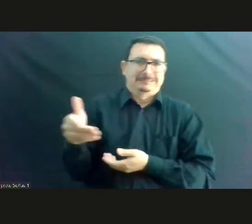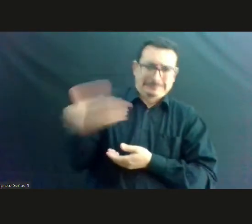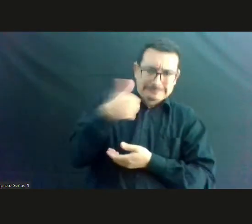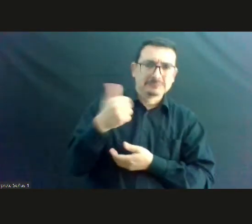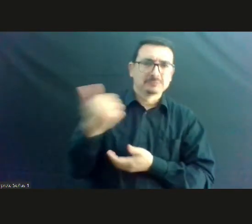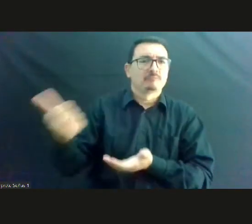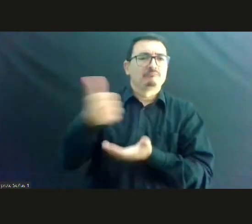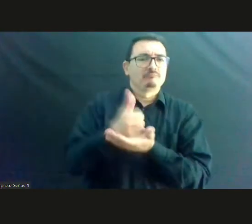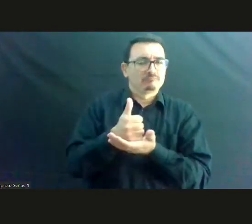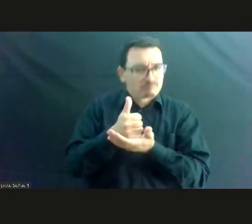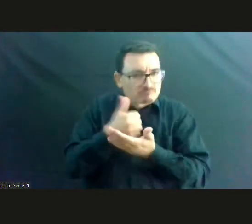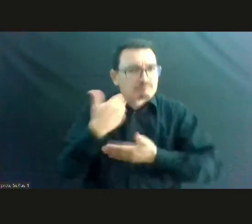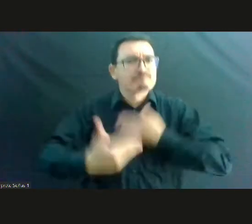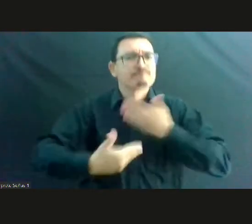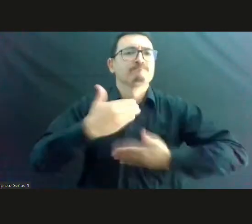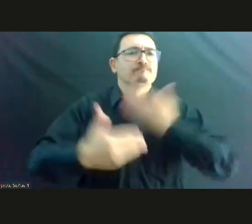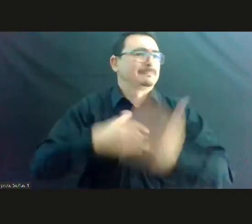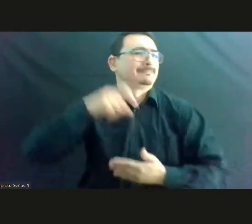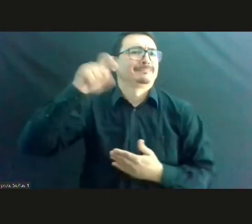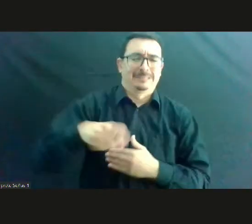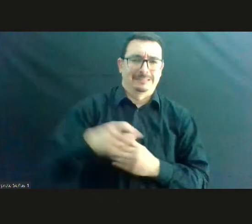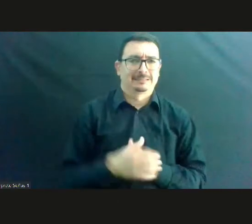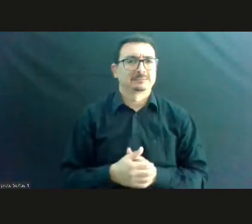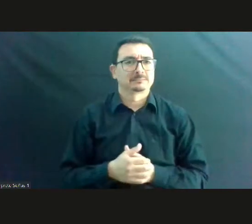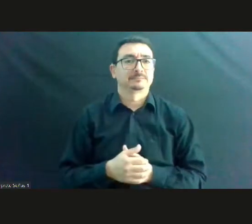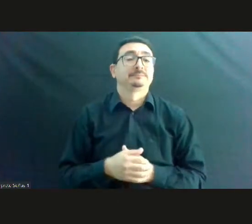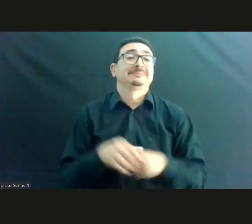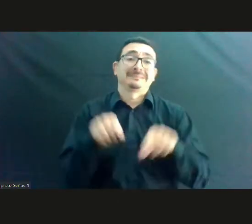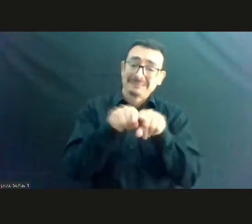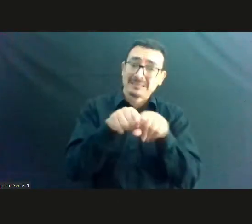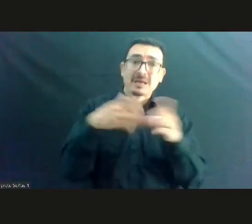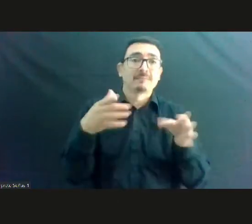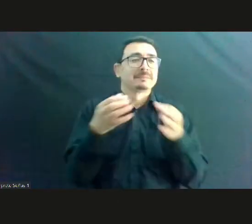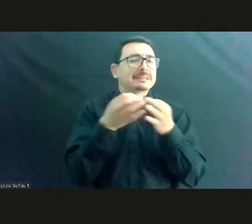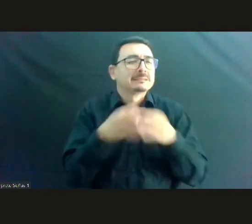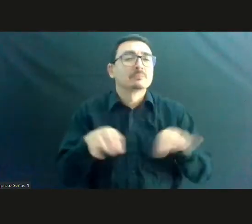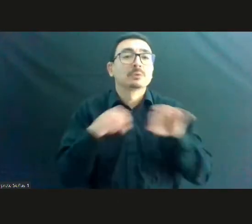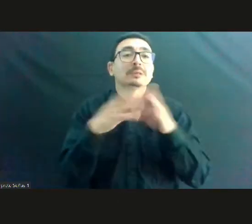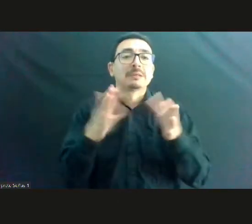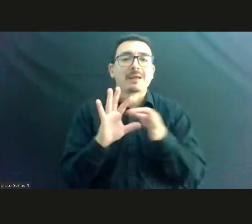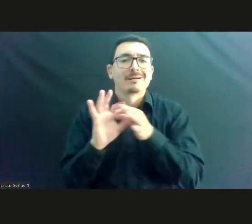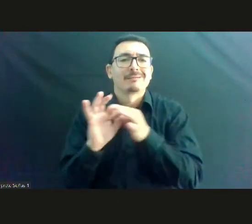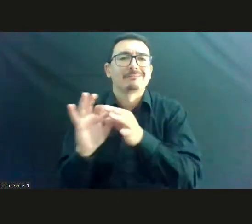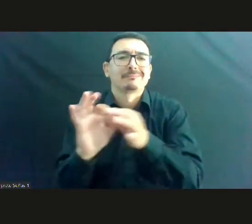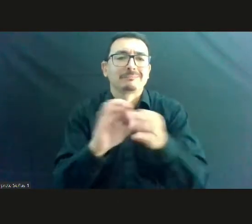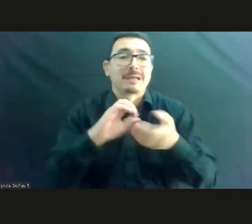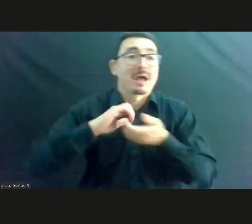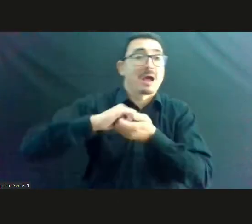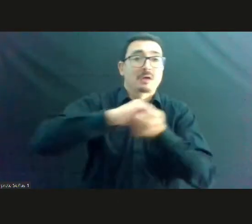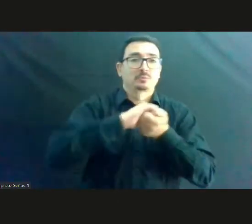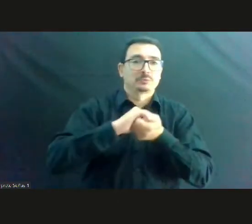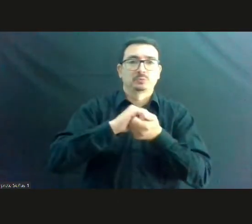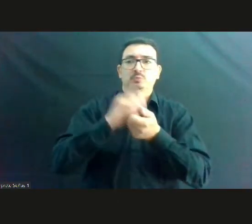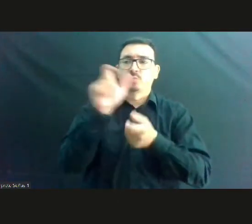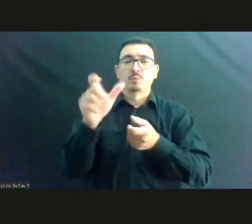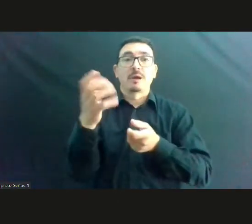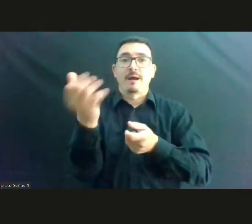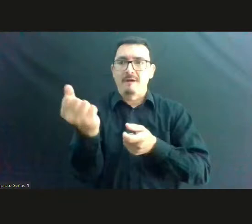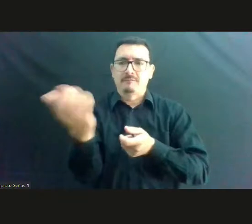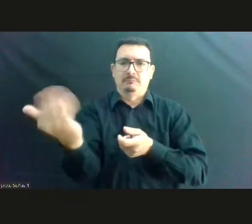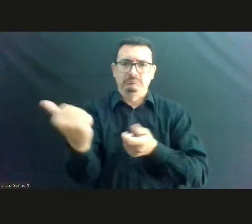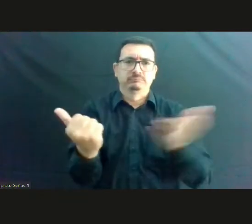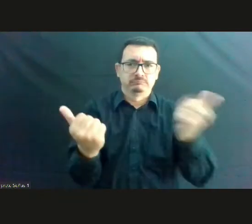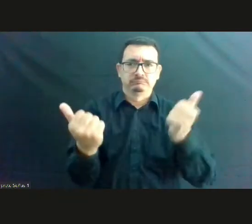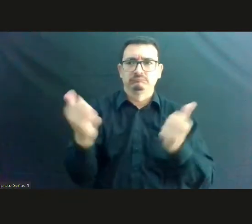with being on the cutting edge of change, enacting new laws, trade agreements, better infrastructure, ICT as a